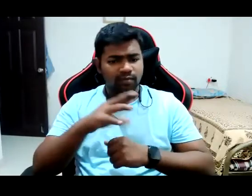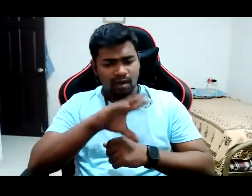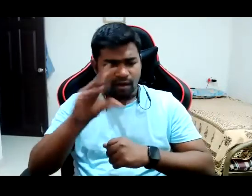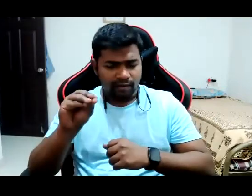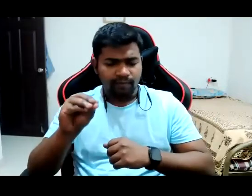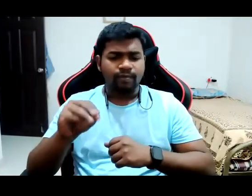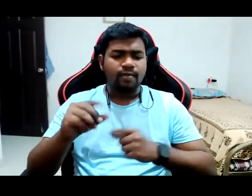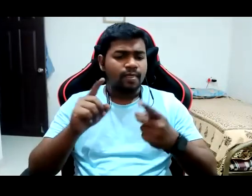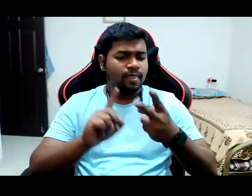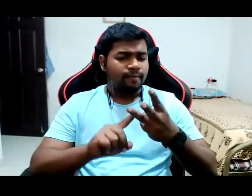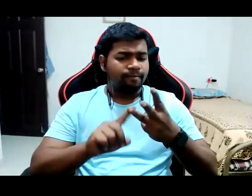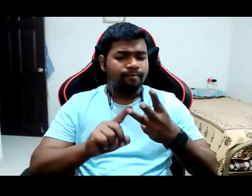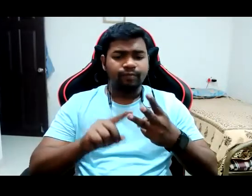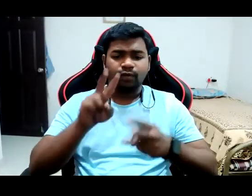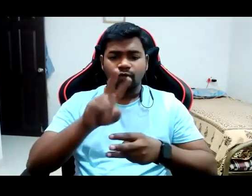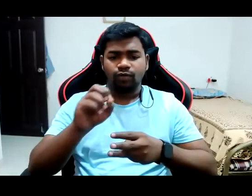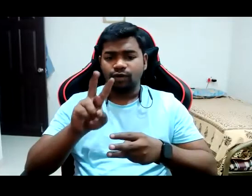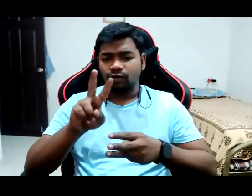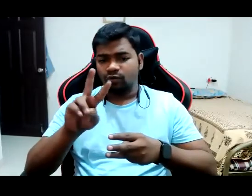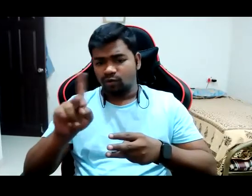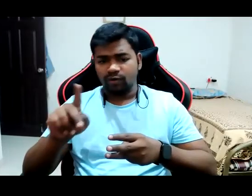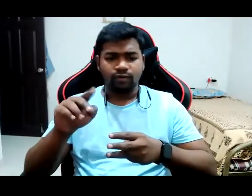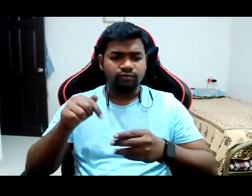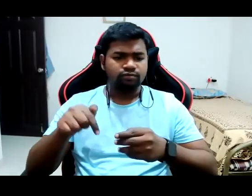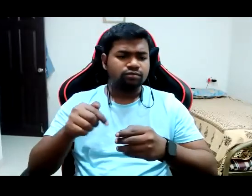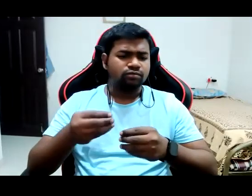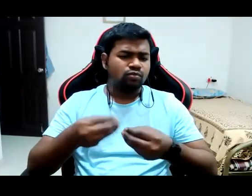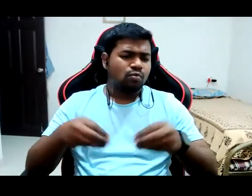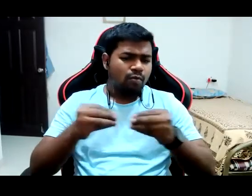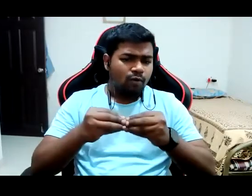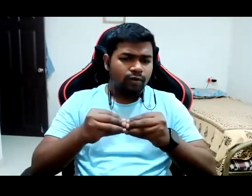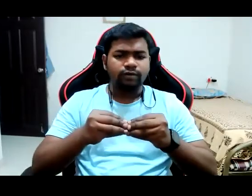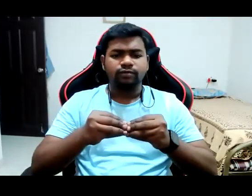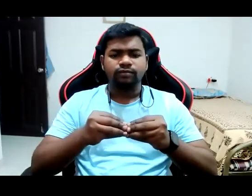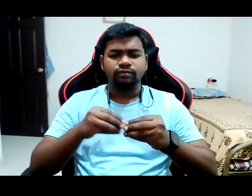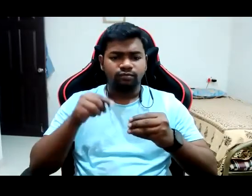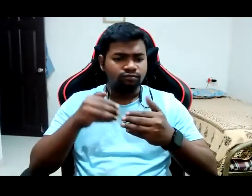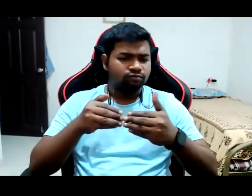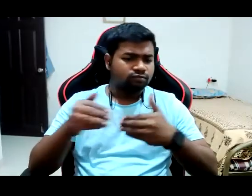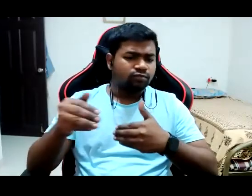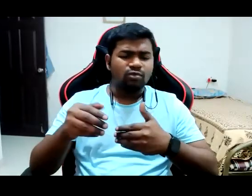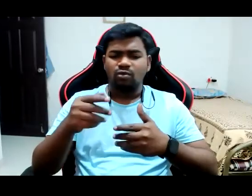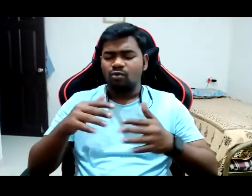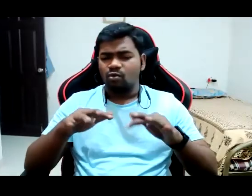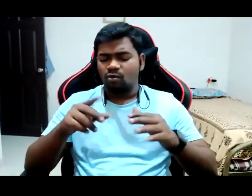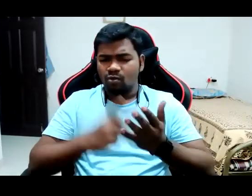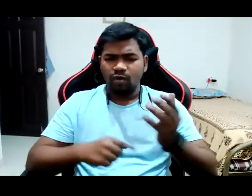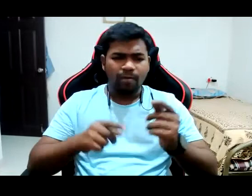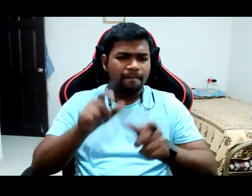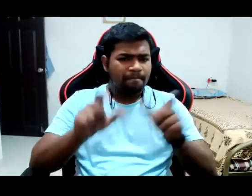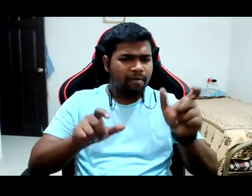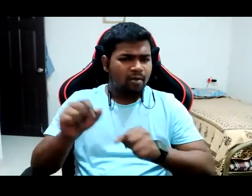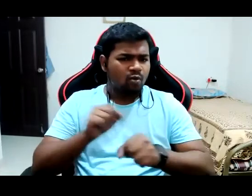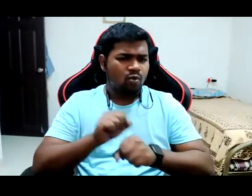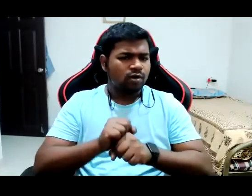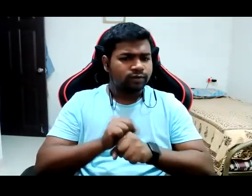one in 2020, we wanted to make sure that it was slightly more constrained in terms of what the people were working with, were working on to